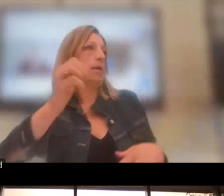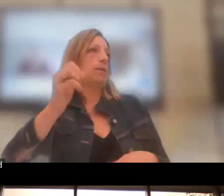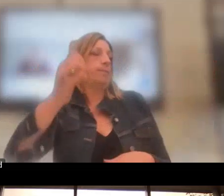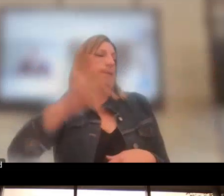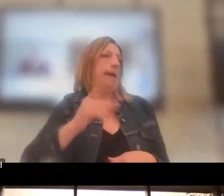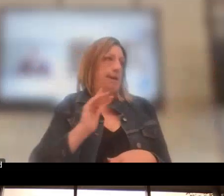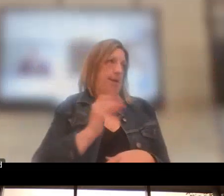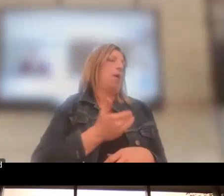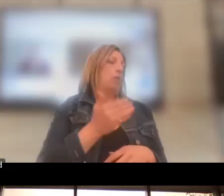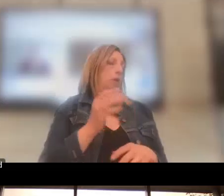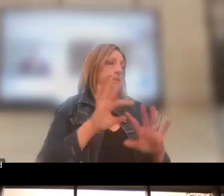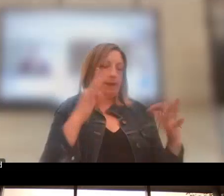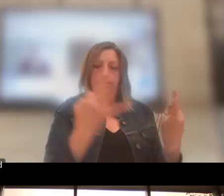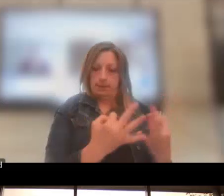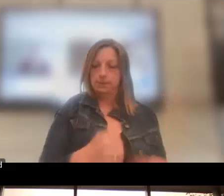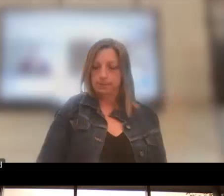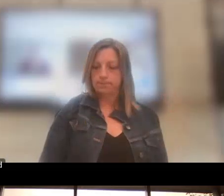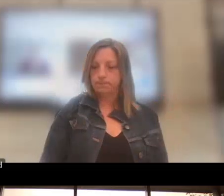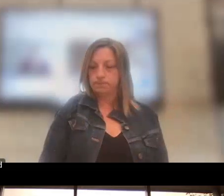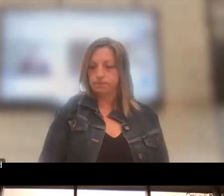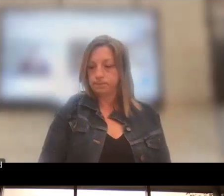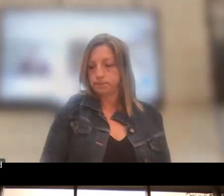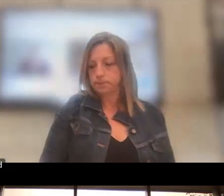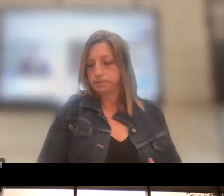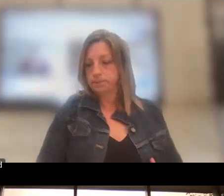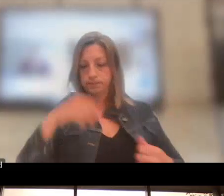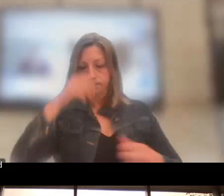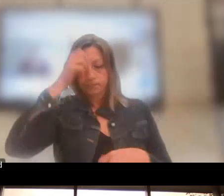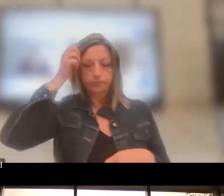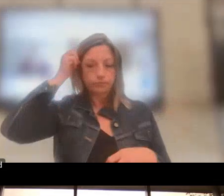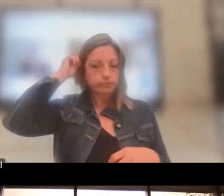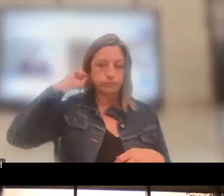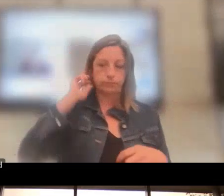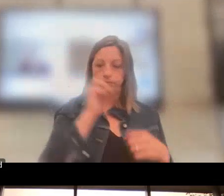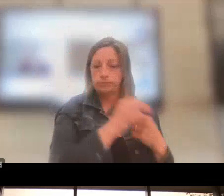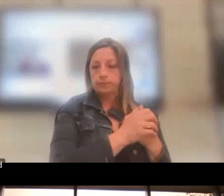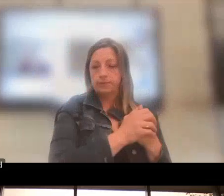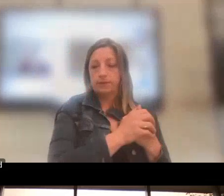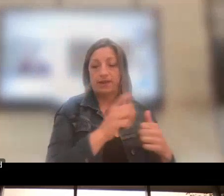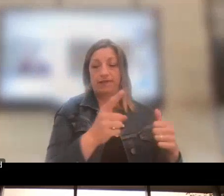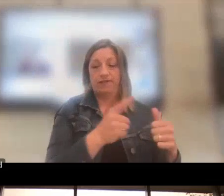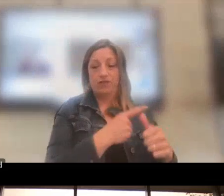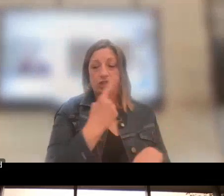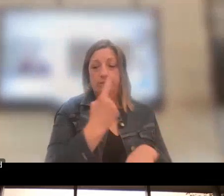exciting things and that we're going to be doing to welcome back our students and our families.